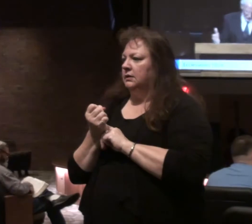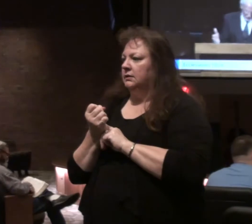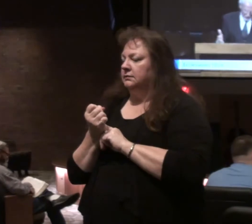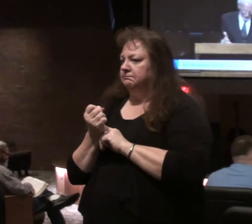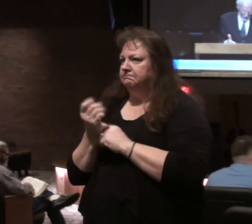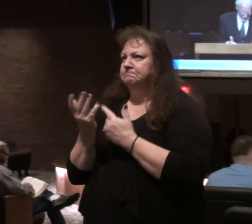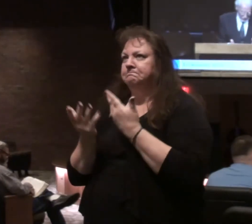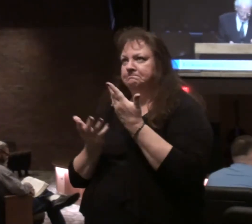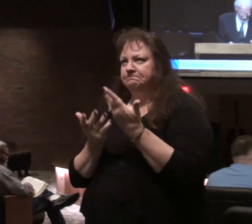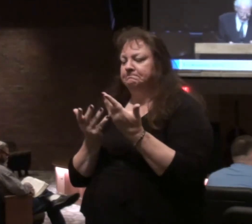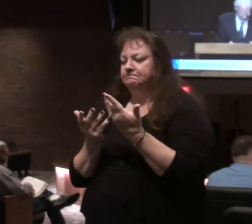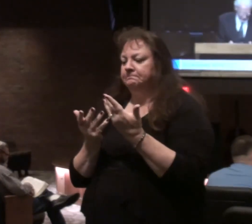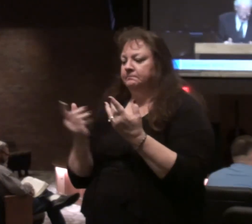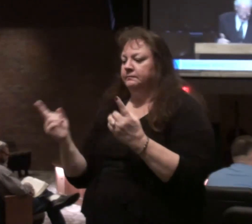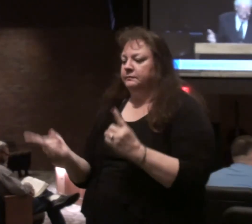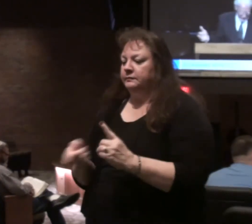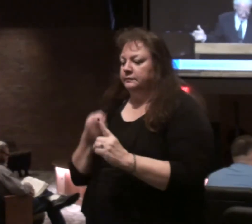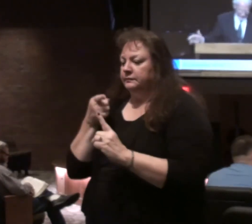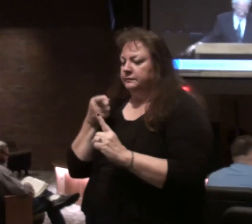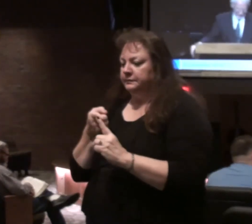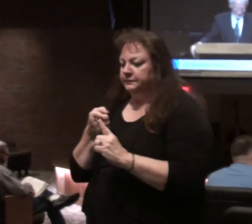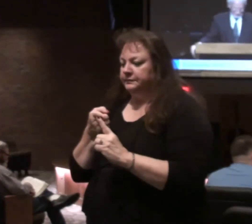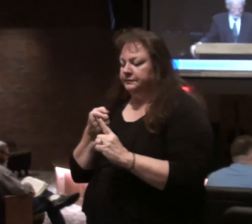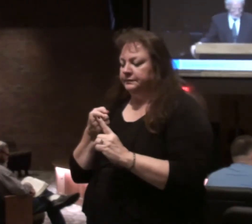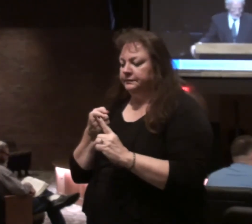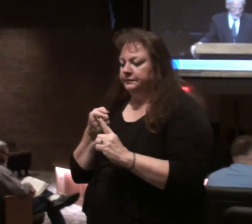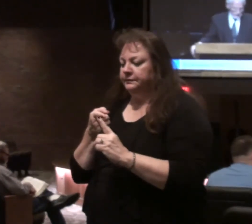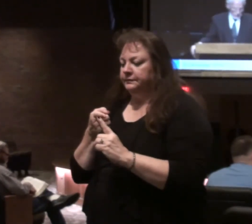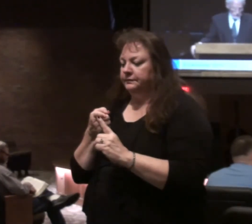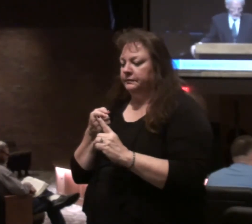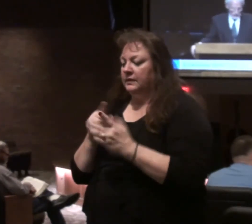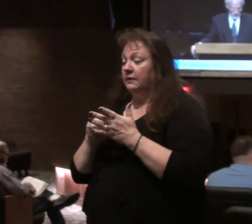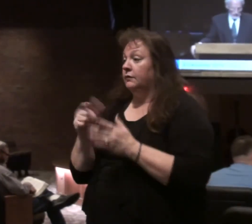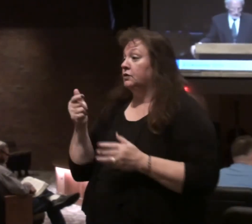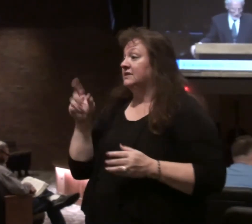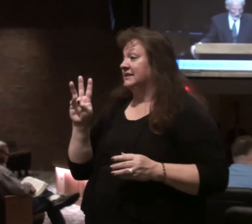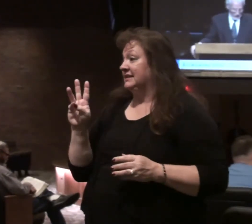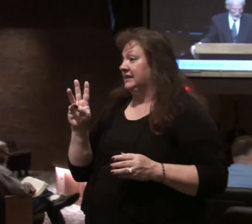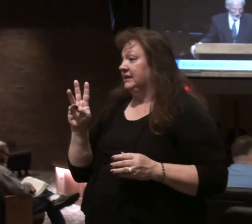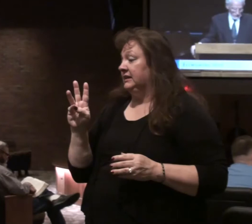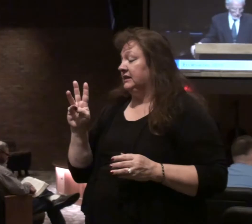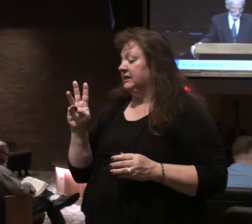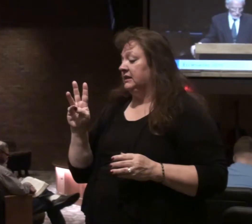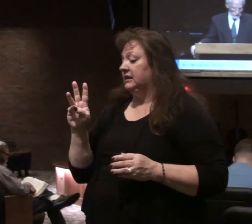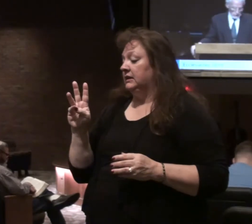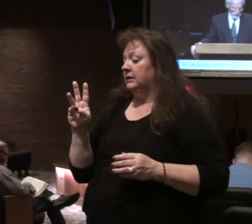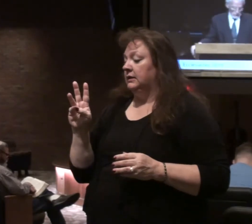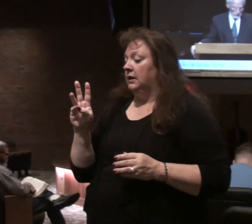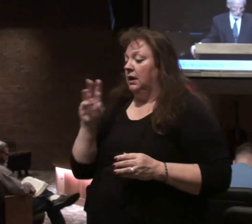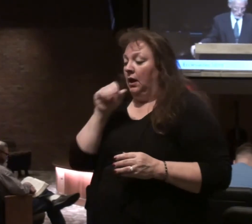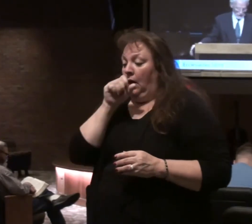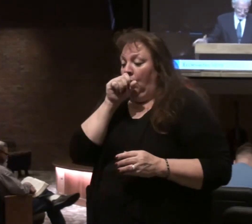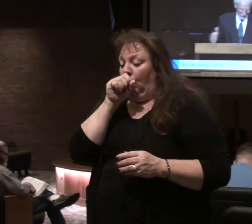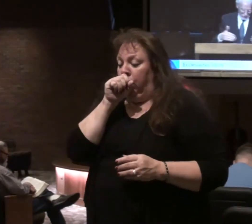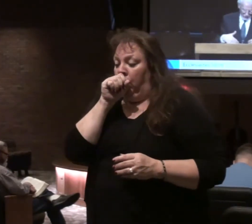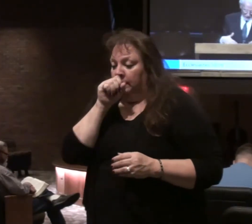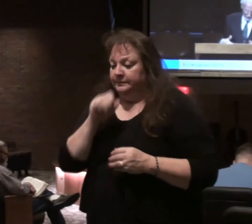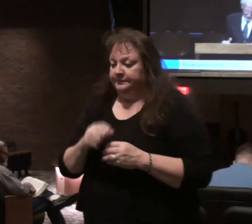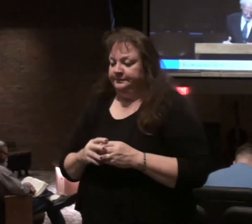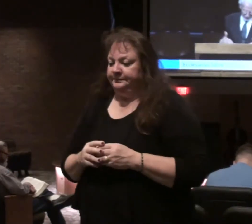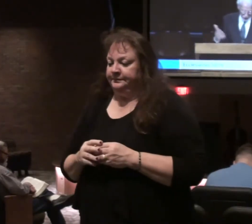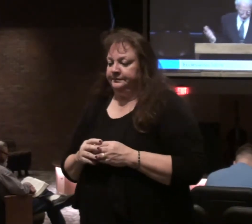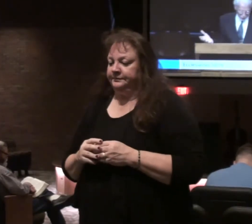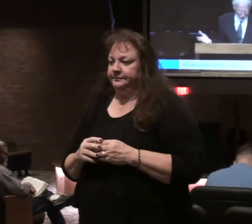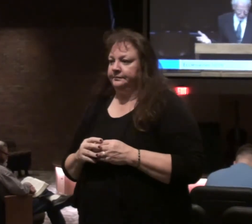presented with. Now we're back in verse 16 to the king, and that'll work through the end